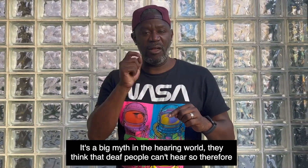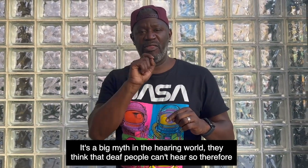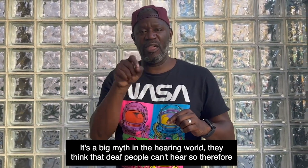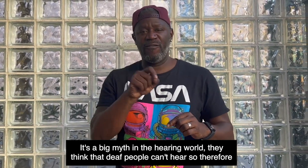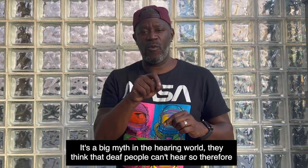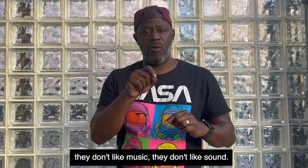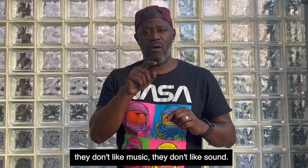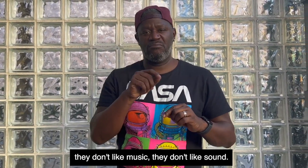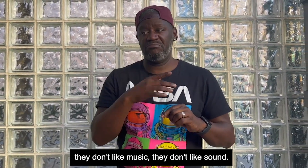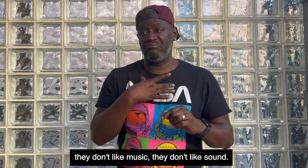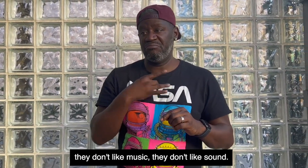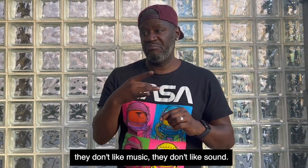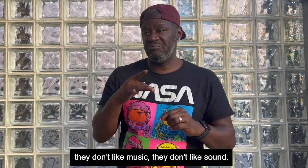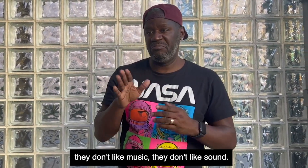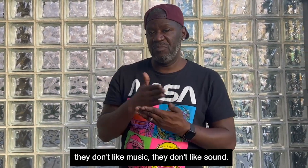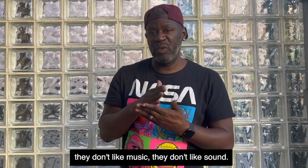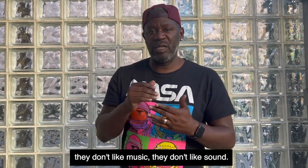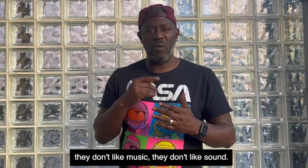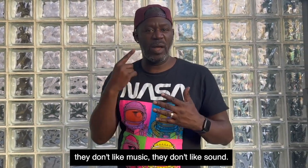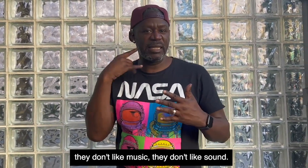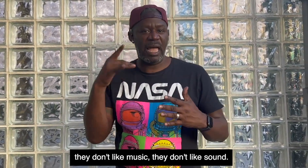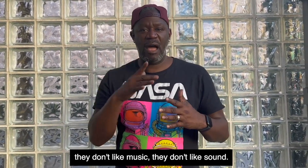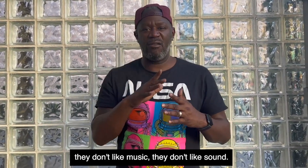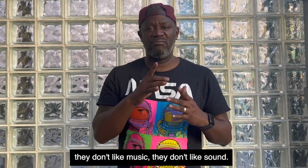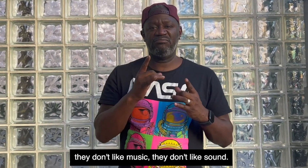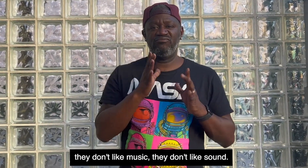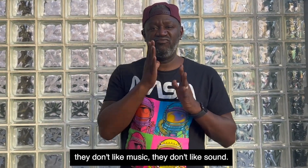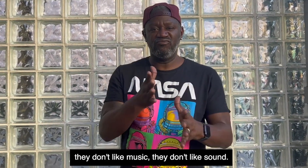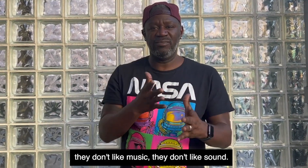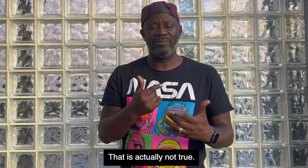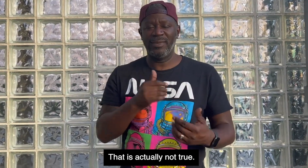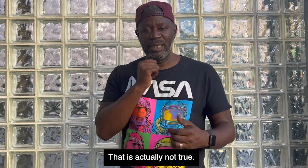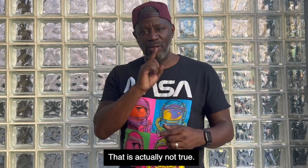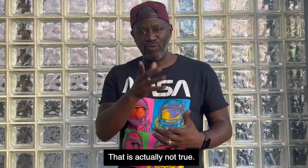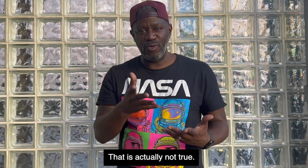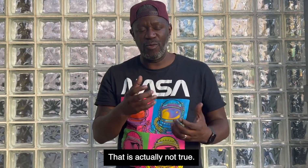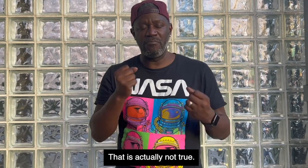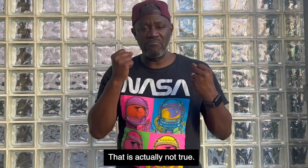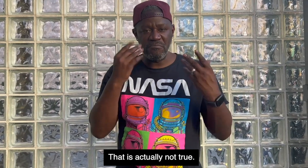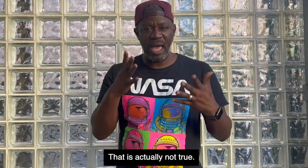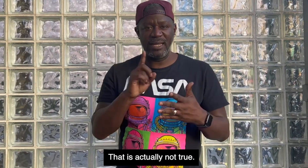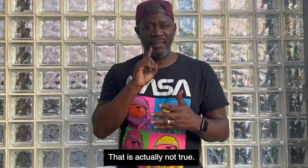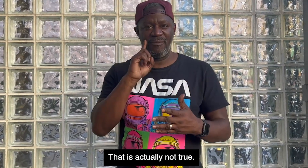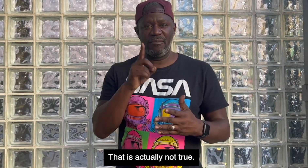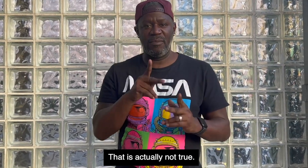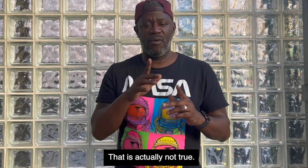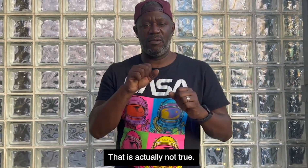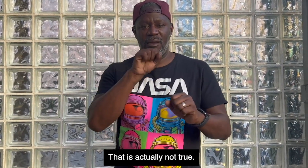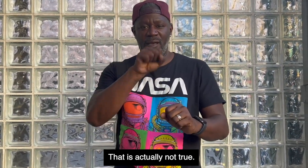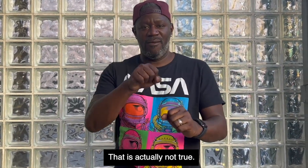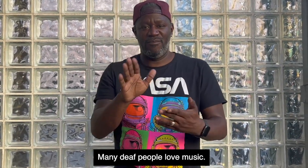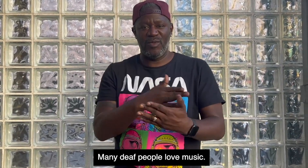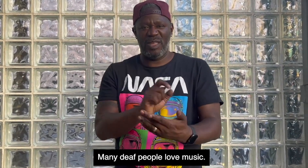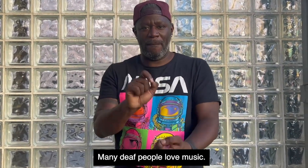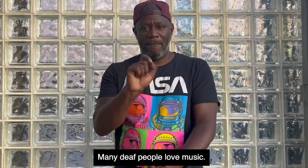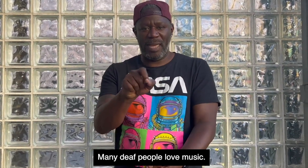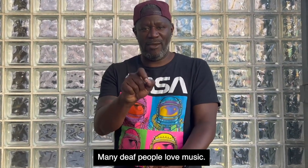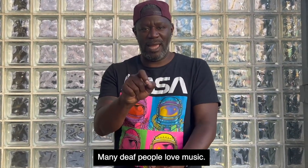so therefore they don't like music. They don't like the sound. That is actually not true. Many deaf people love